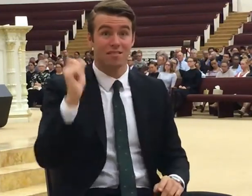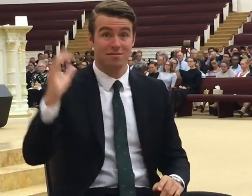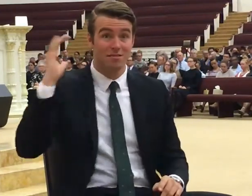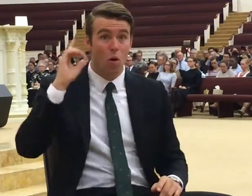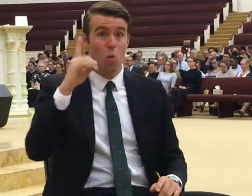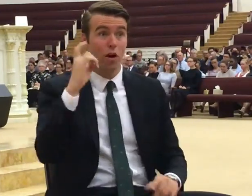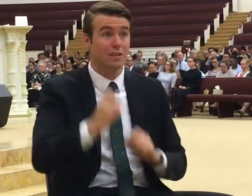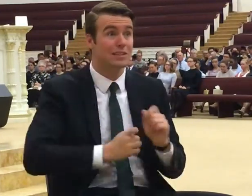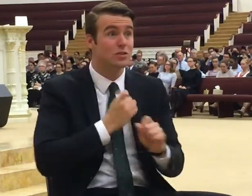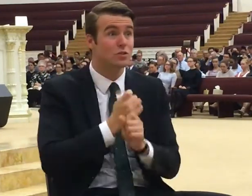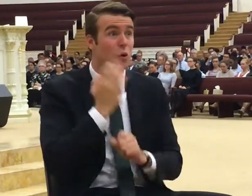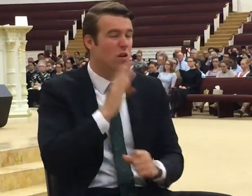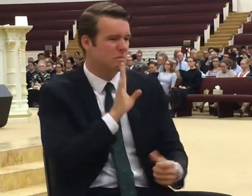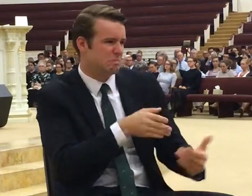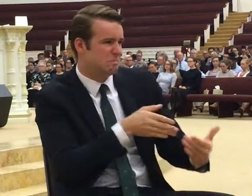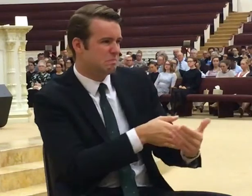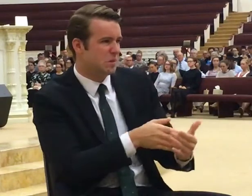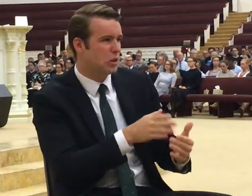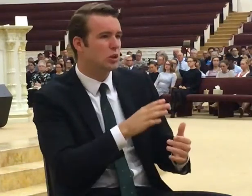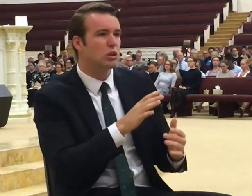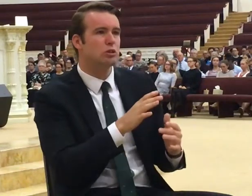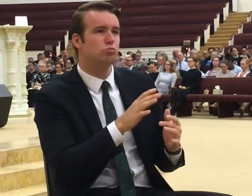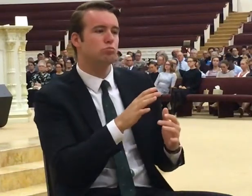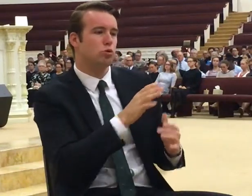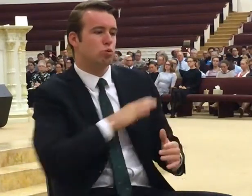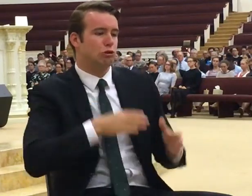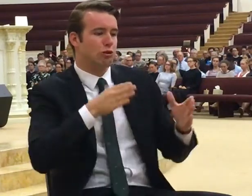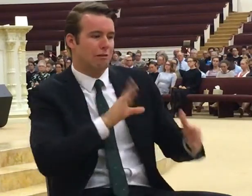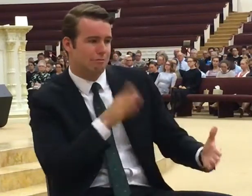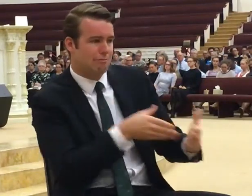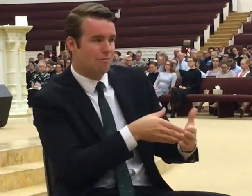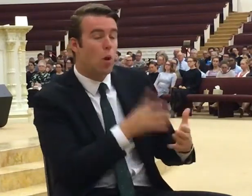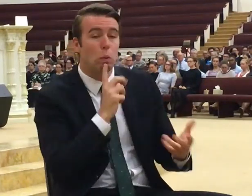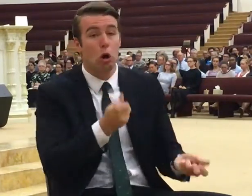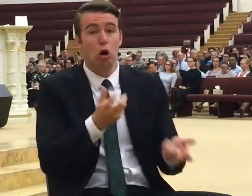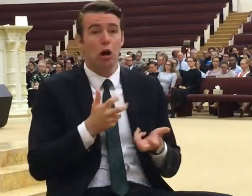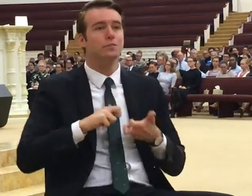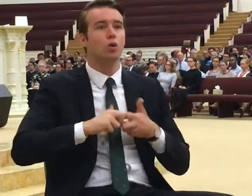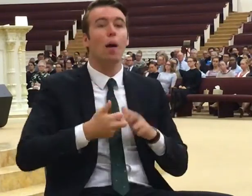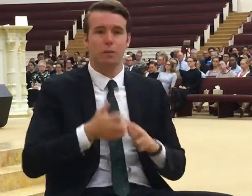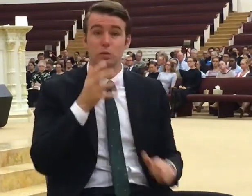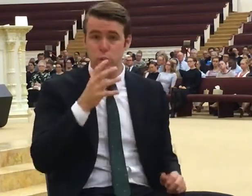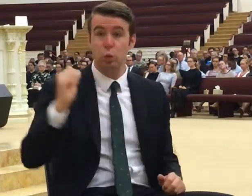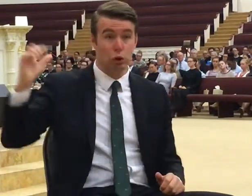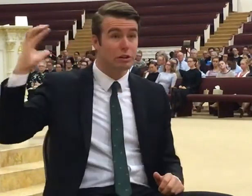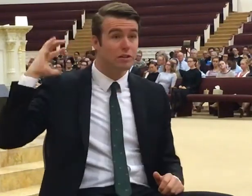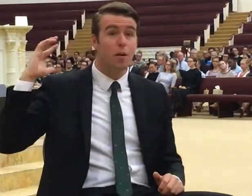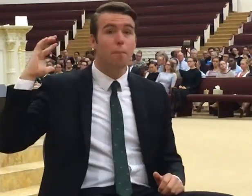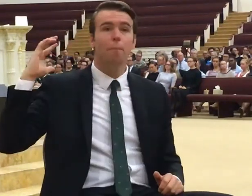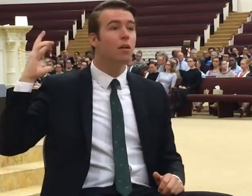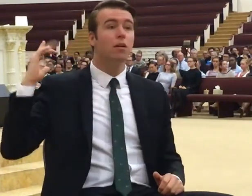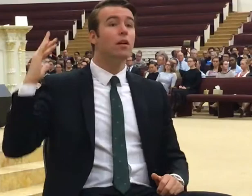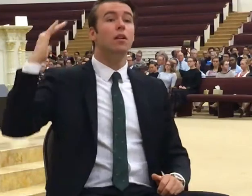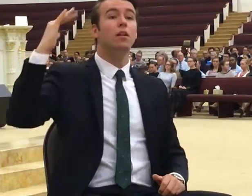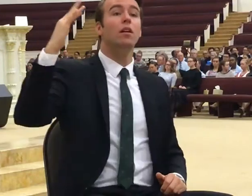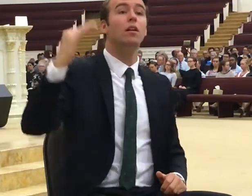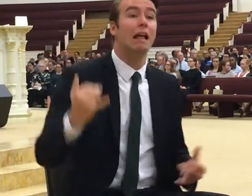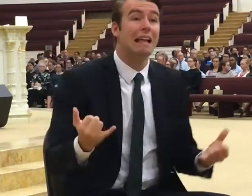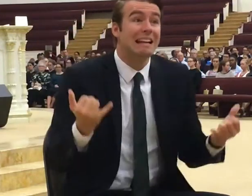such would have caused deep problems for you as a leader. Now the Bible is of